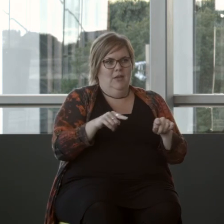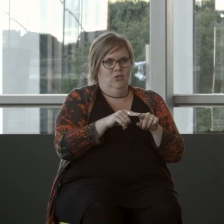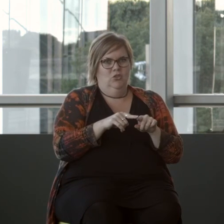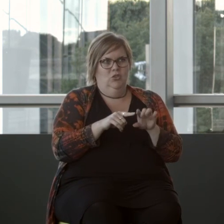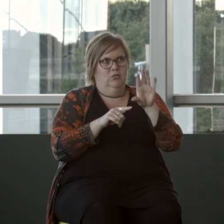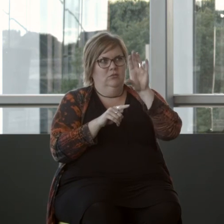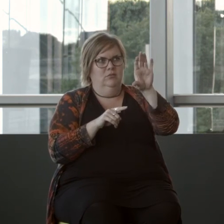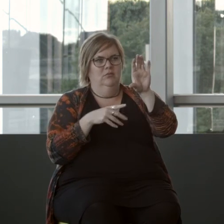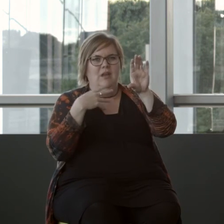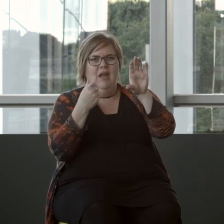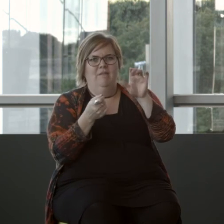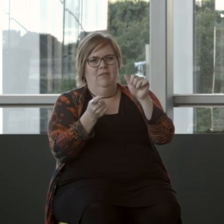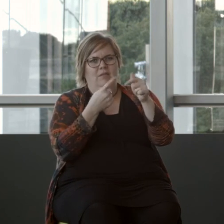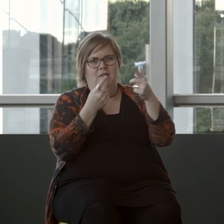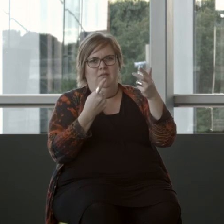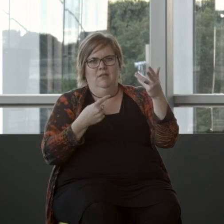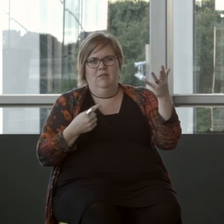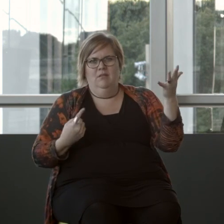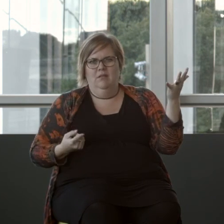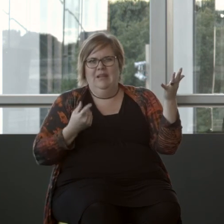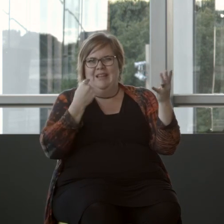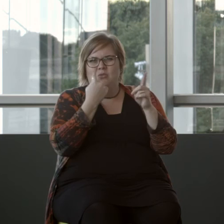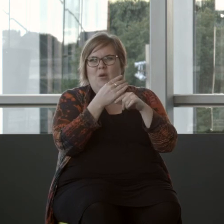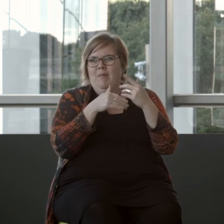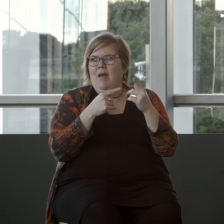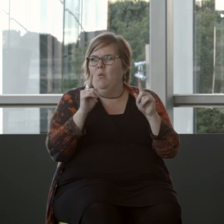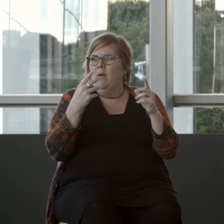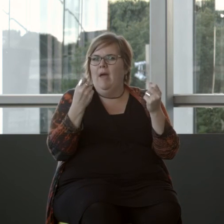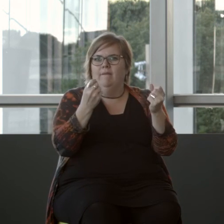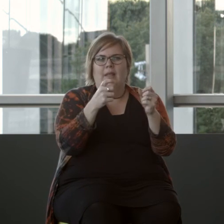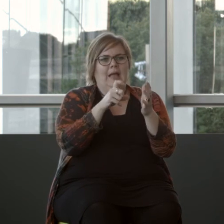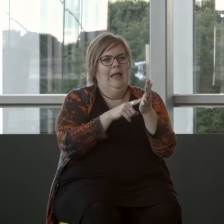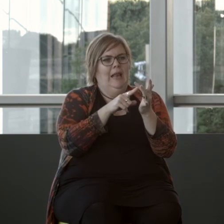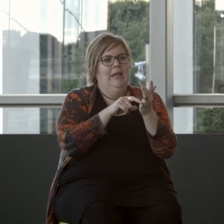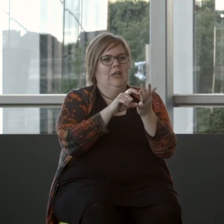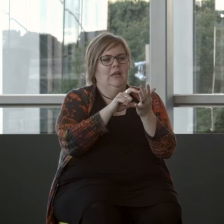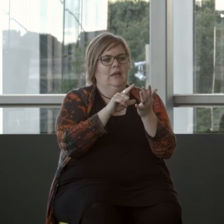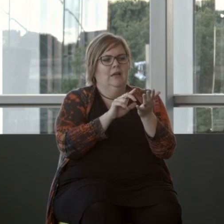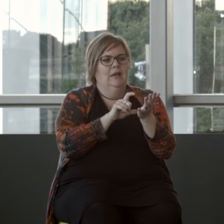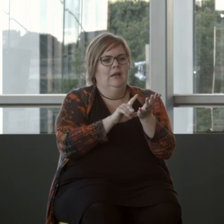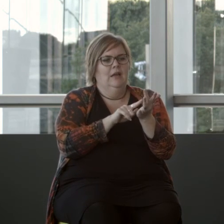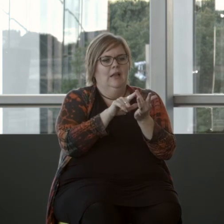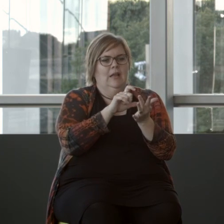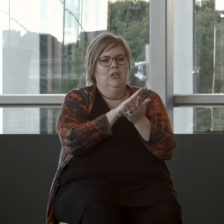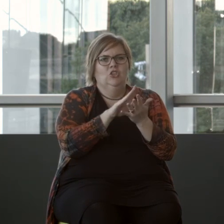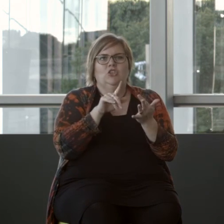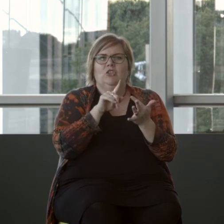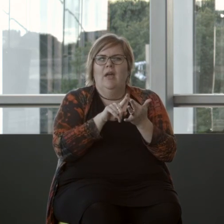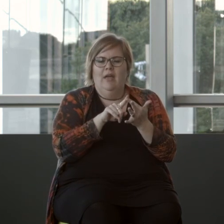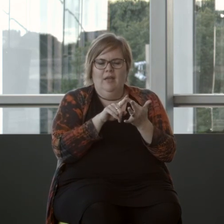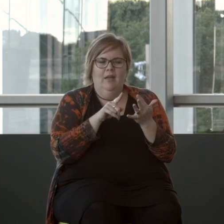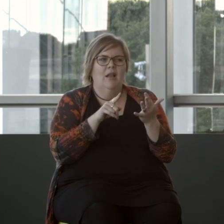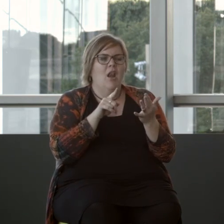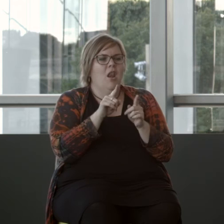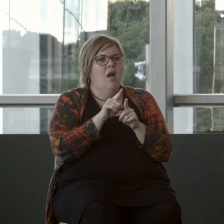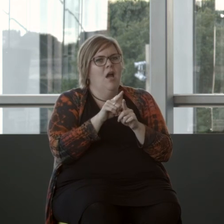whole trope or cliche that we all know. And all I think she's doing in a lot of those images is saying, hey, look at this.